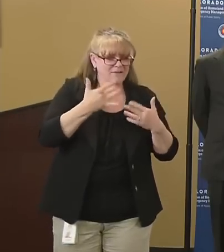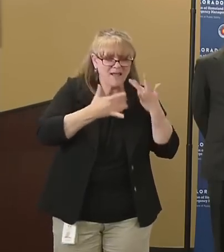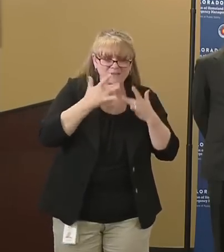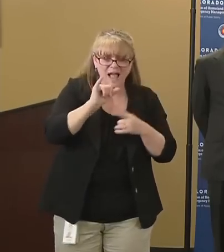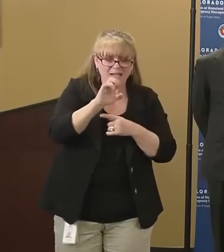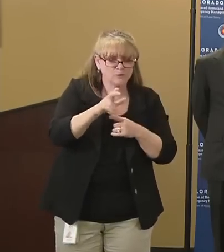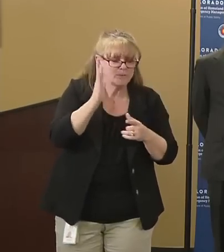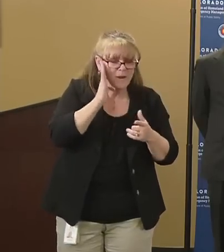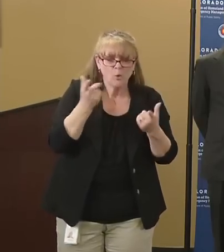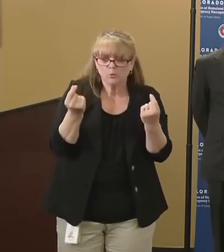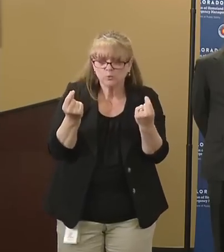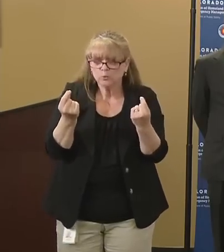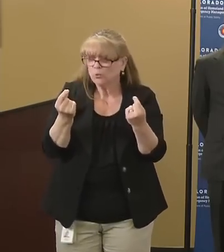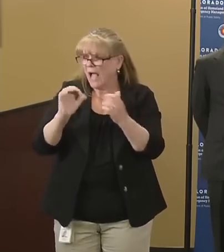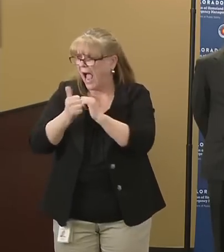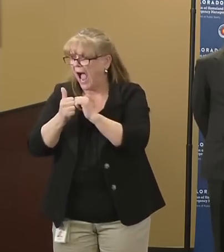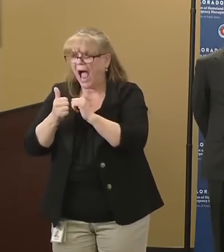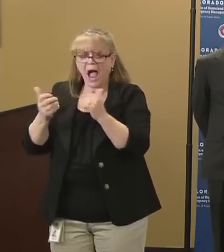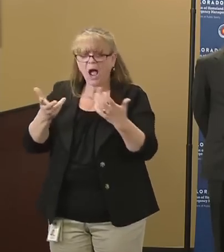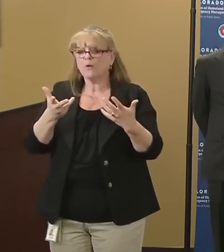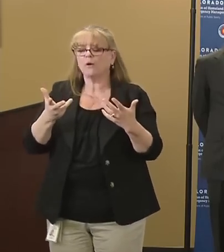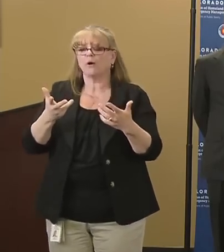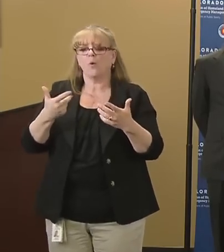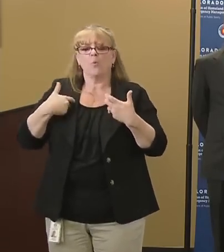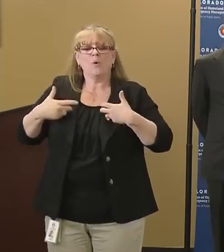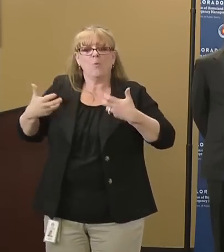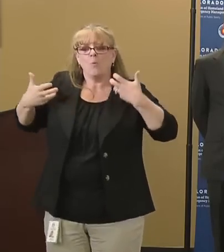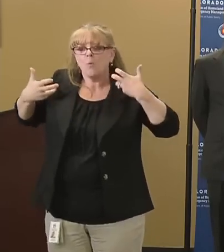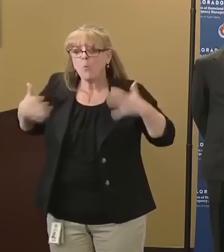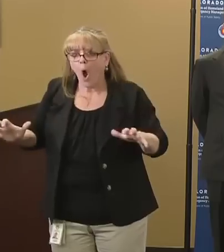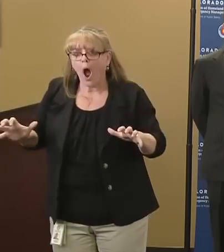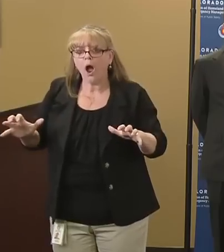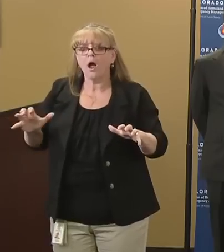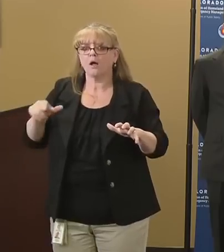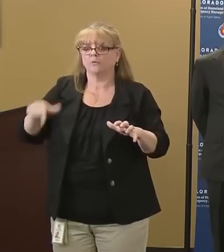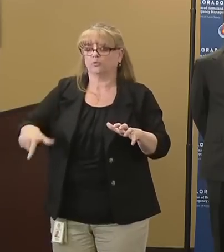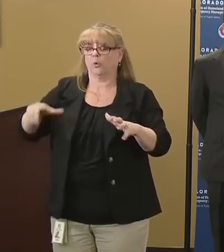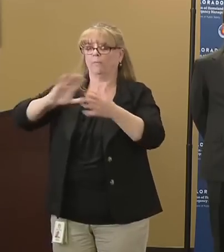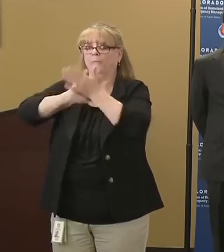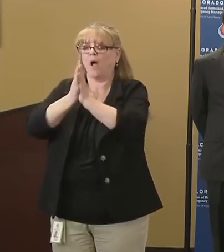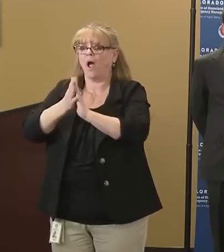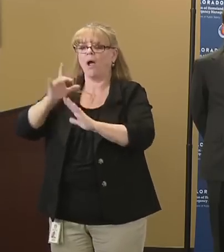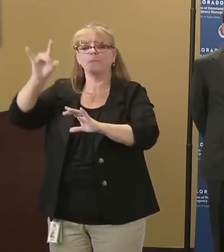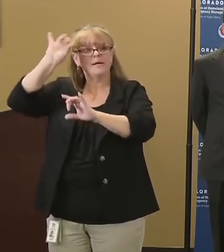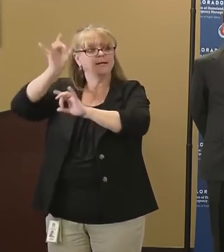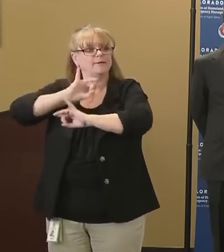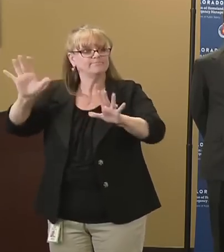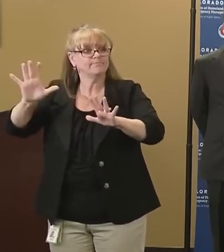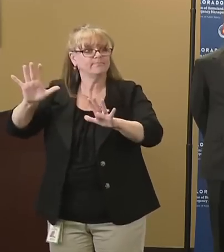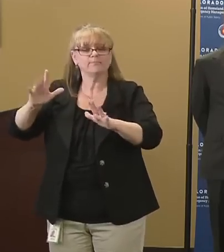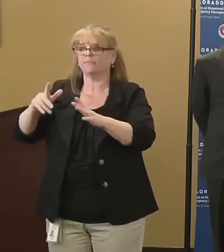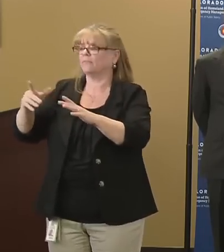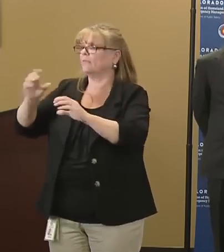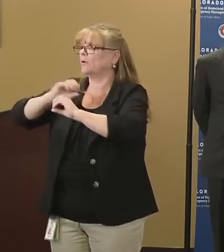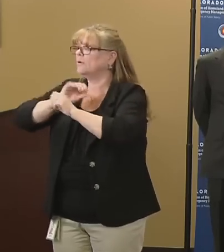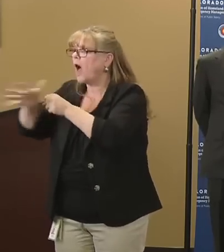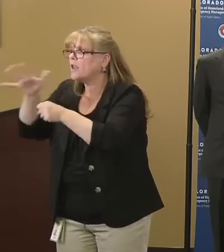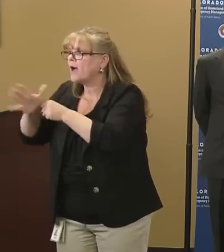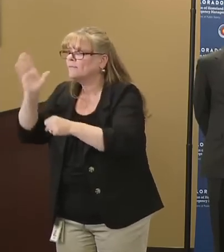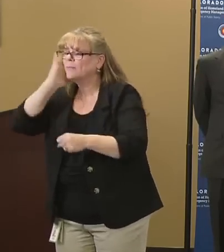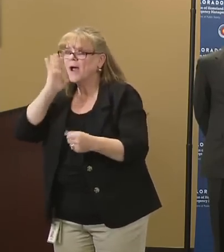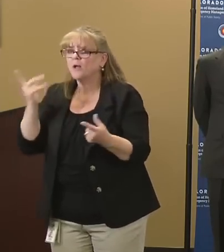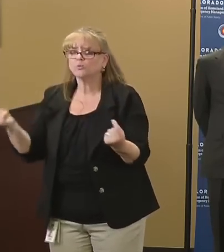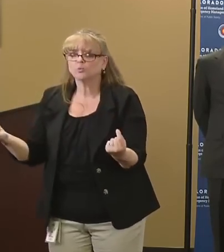pandemic to get to the stage where we do not have enough ventilators for each patient who needs one. Right now we have enough ventilators in the University of Colorado